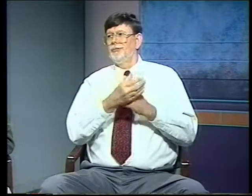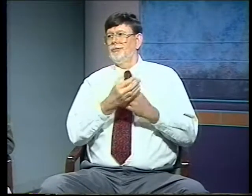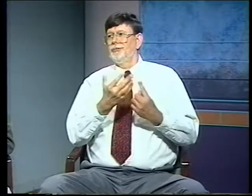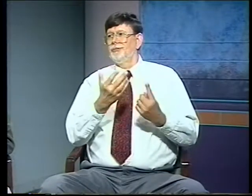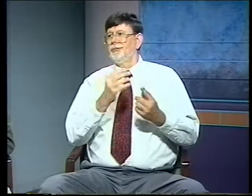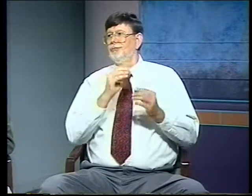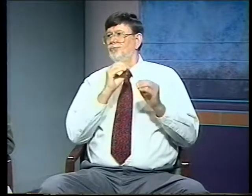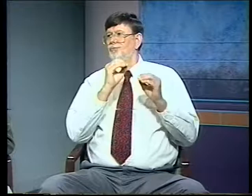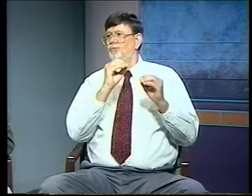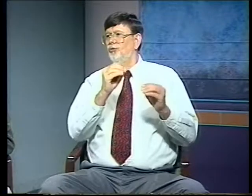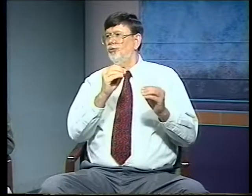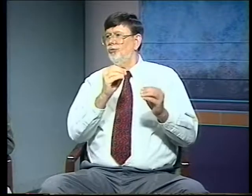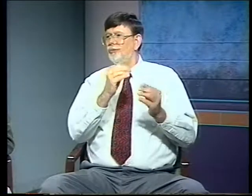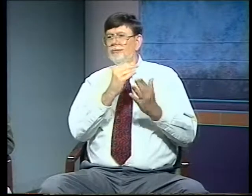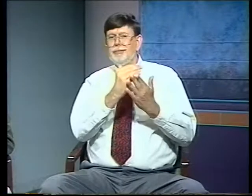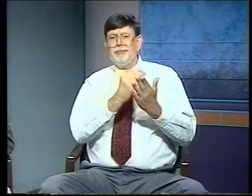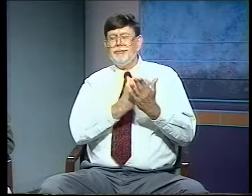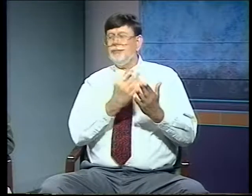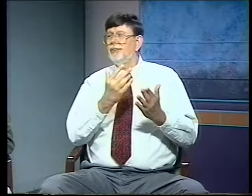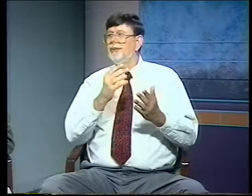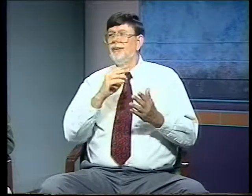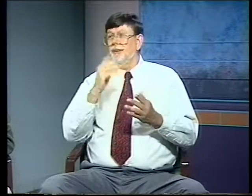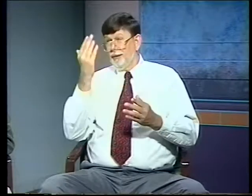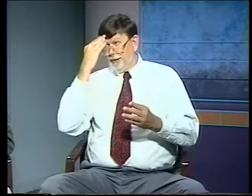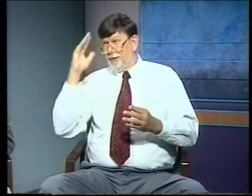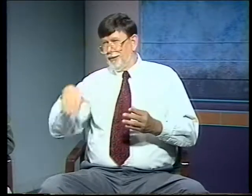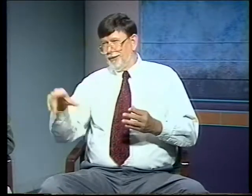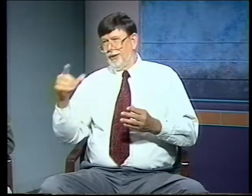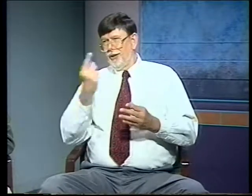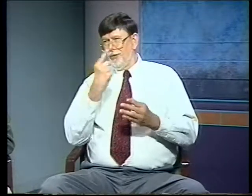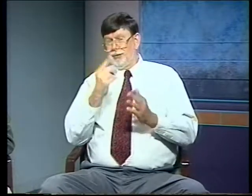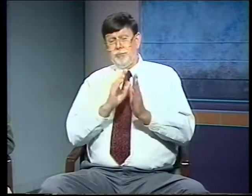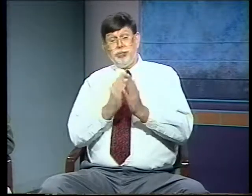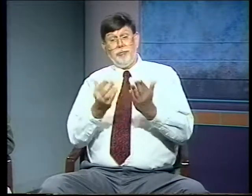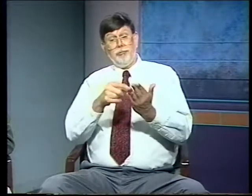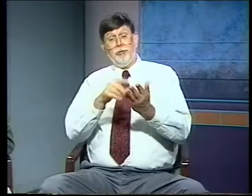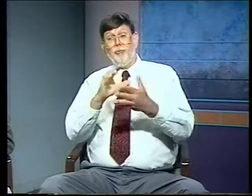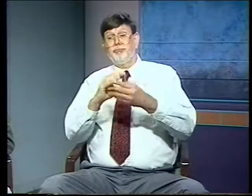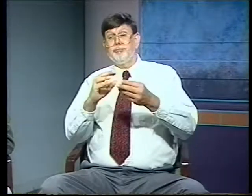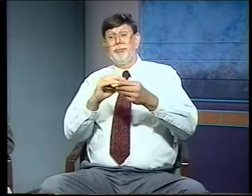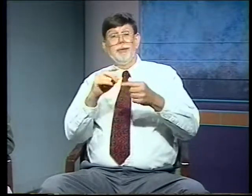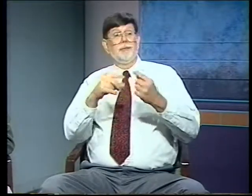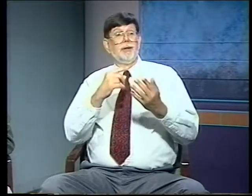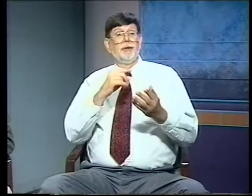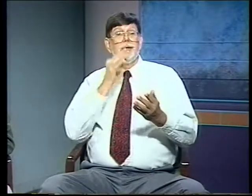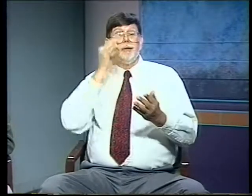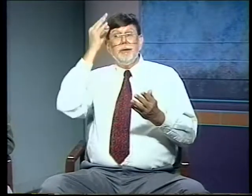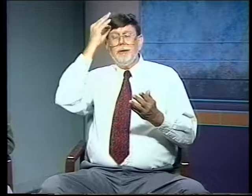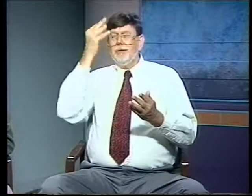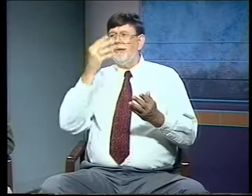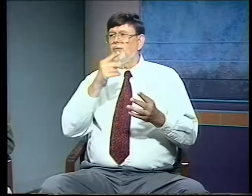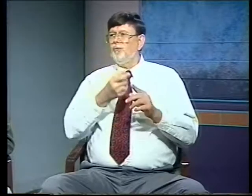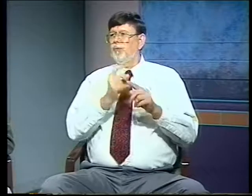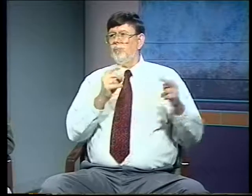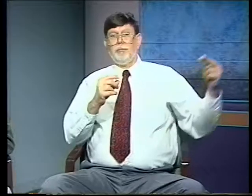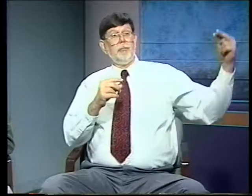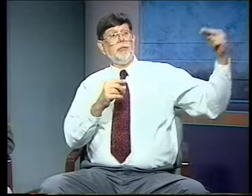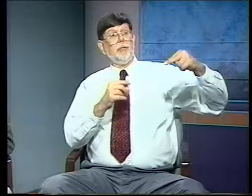and had lost access to my culture. And of course, there was no coursework there. And any books that talked about Indian people